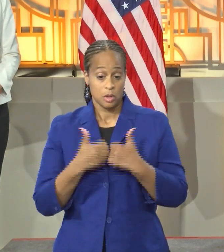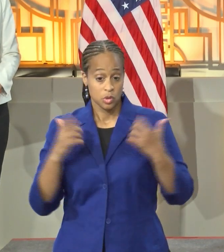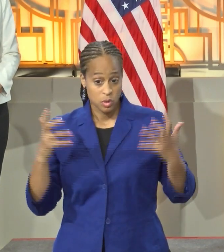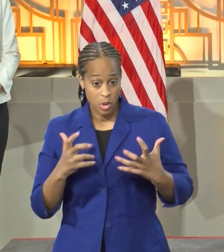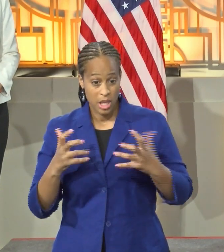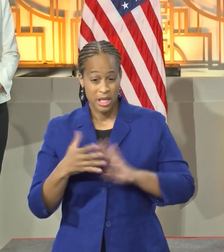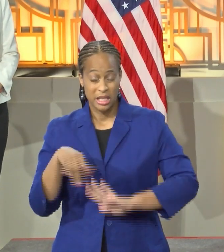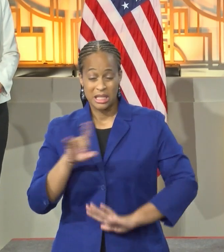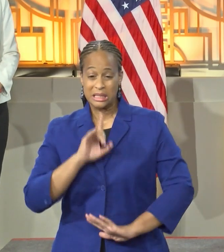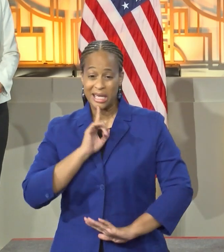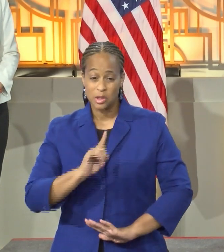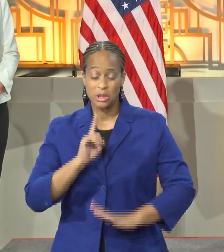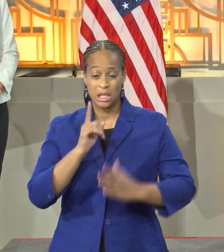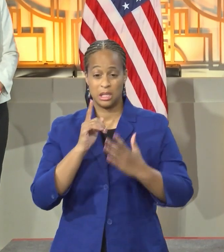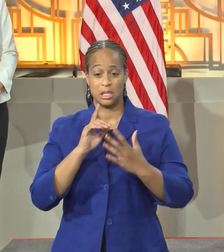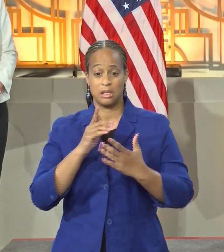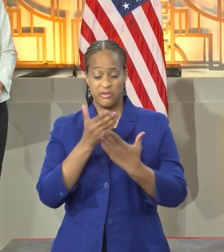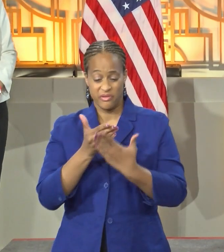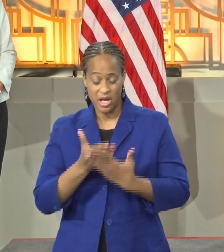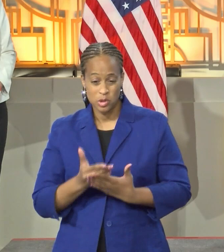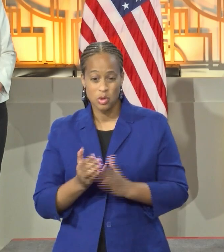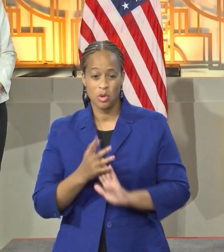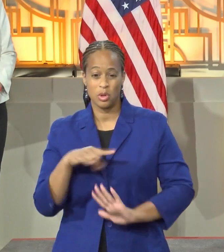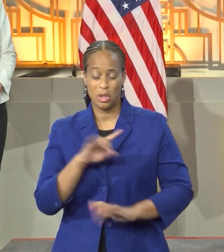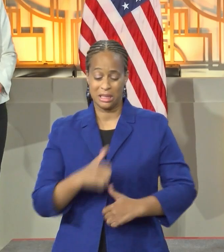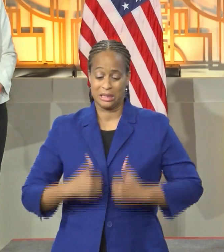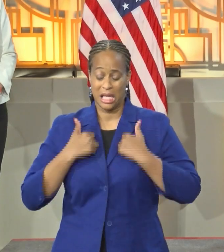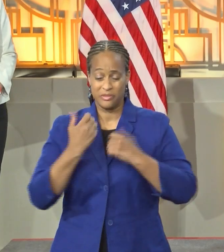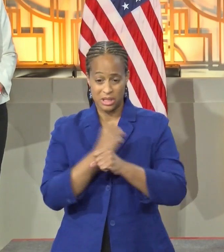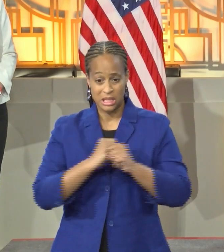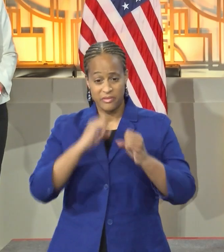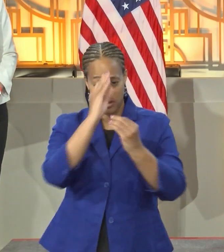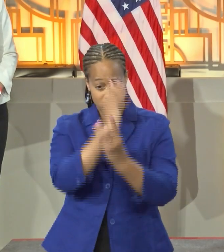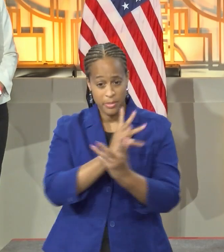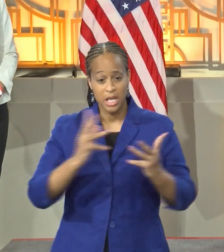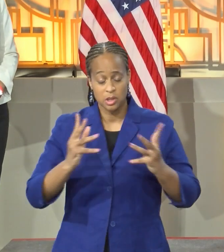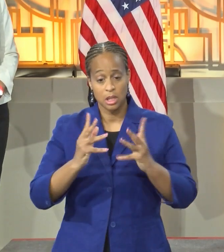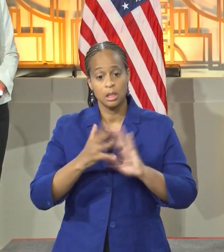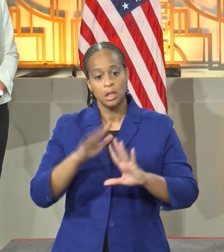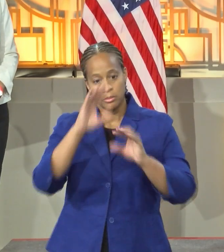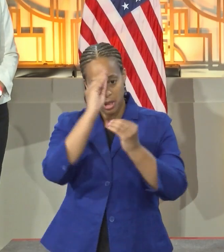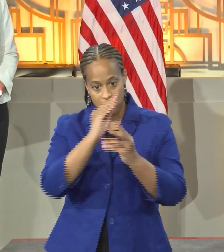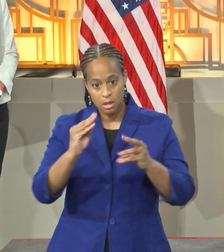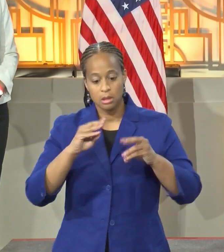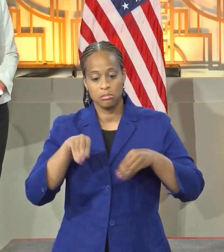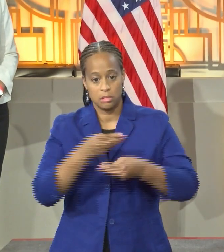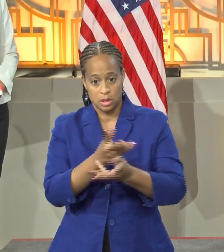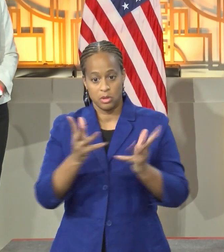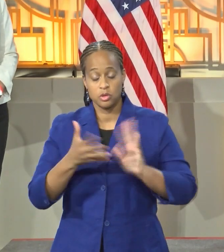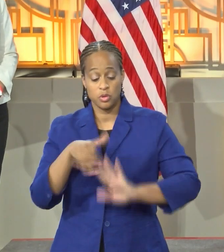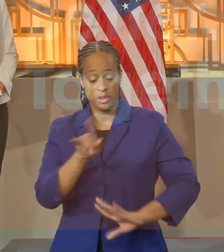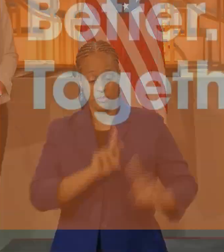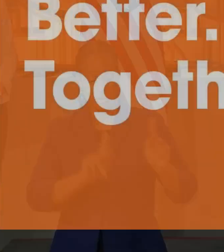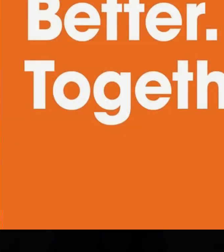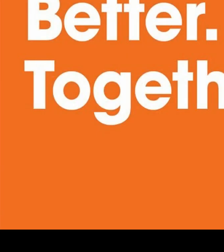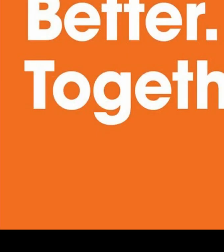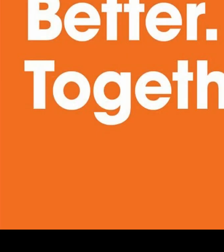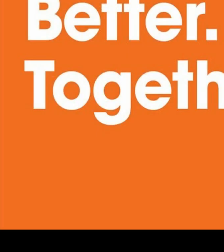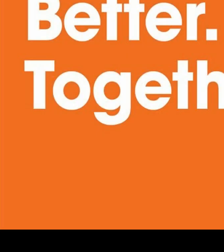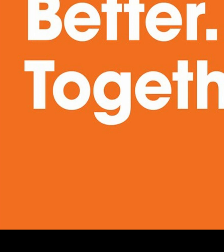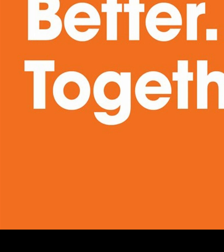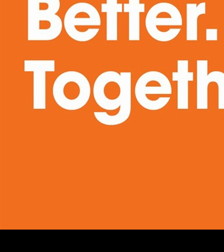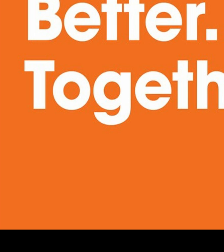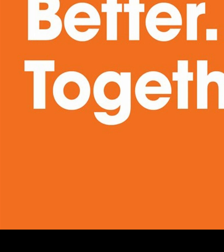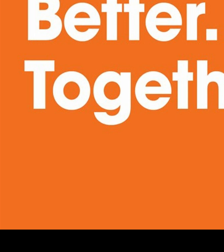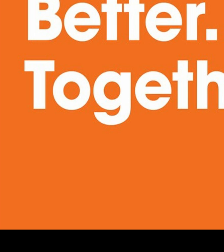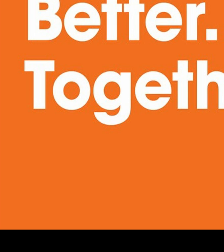getting factual, potentially life-saving information into the hands of the people who need that information the most.